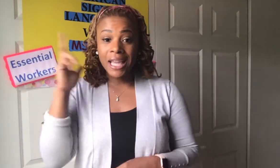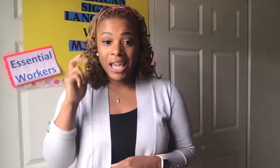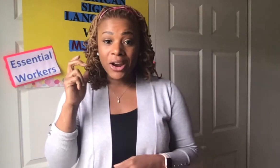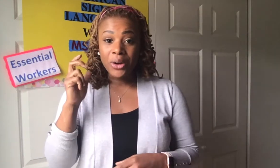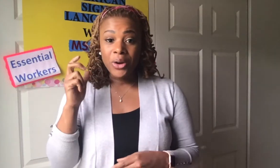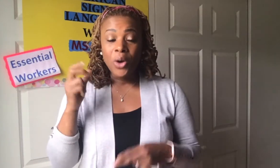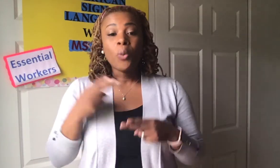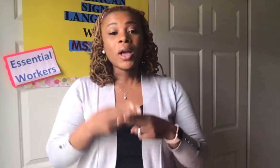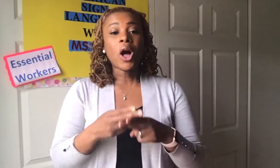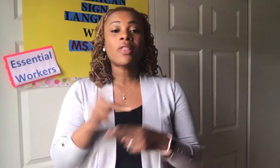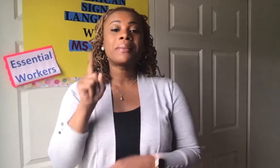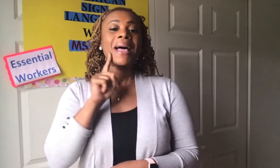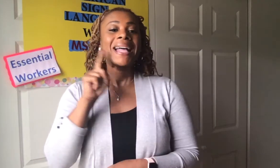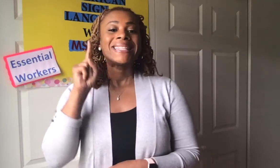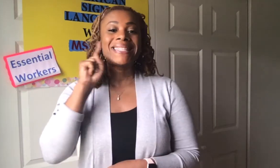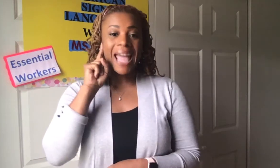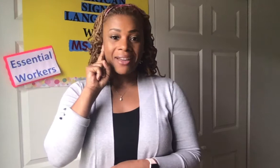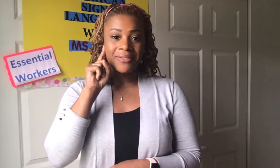hear, we call them deaf.